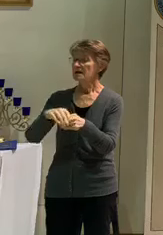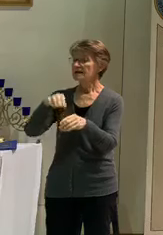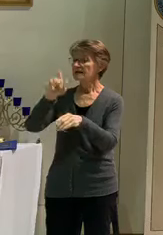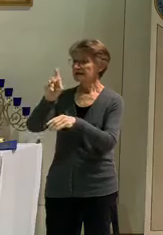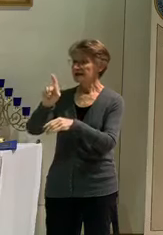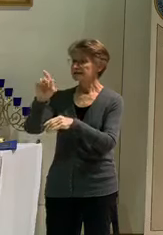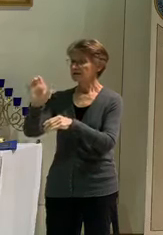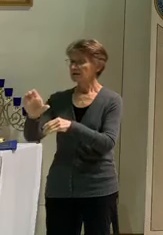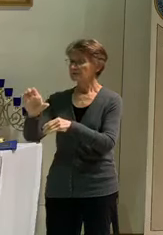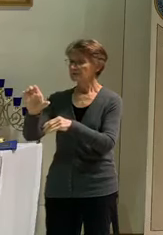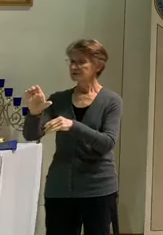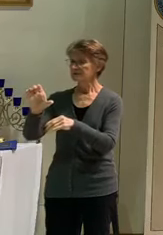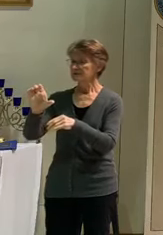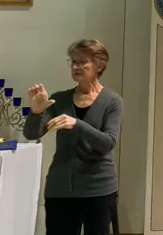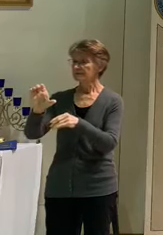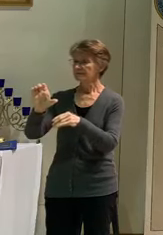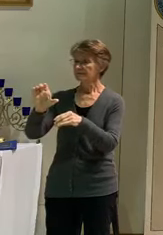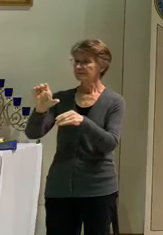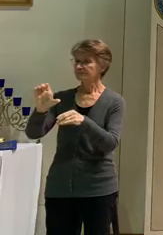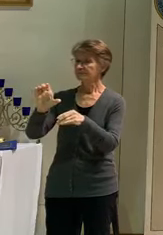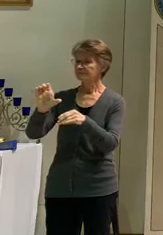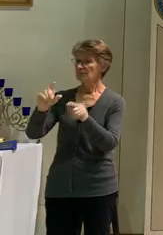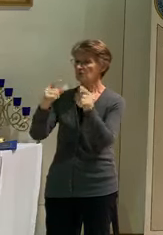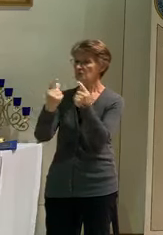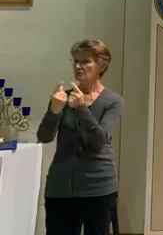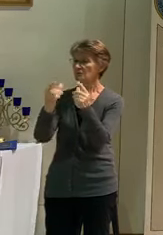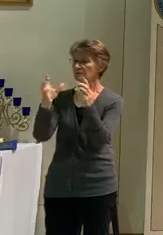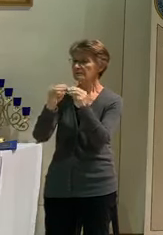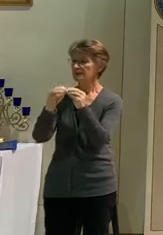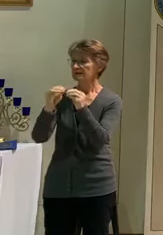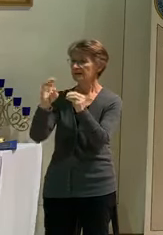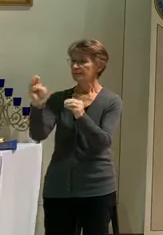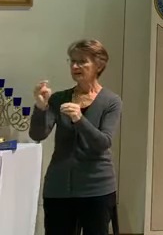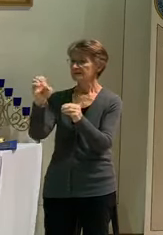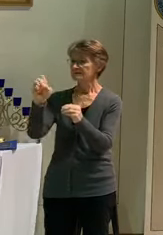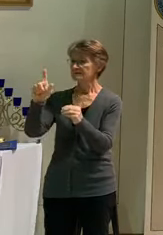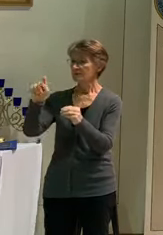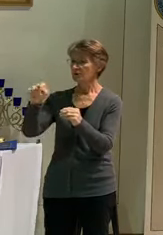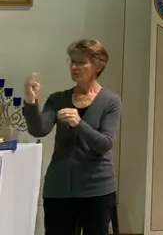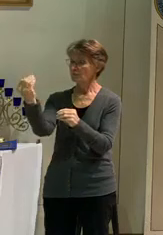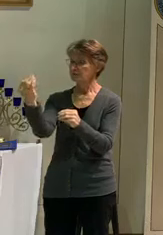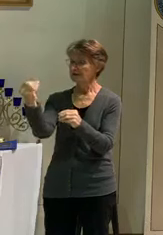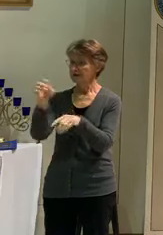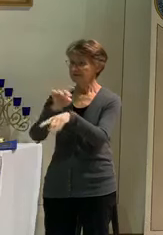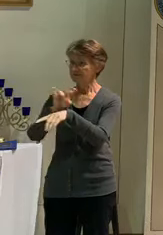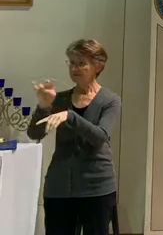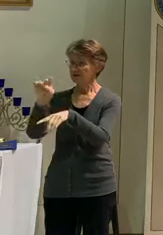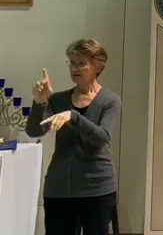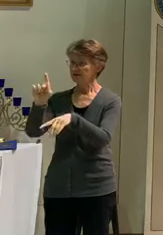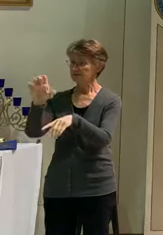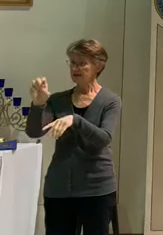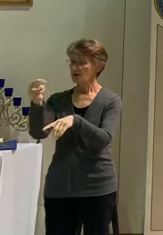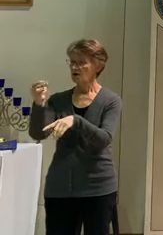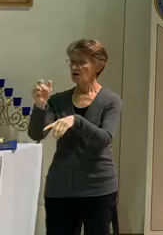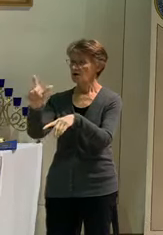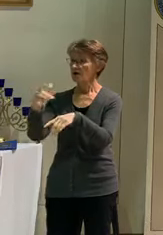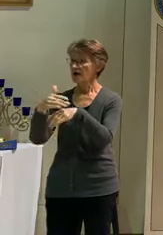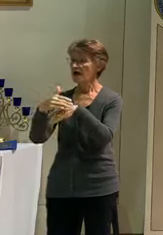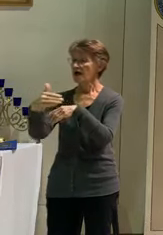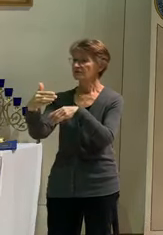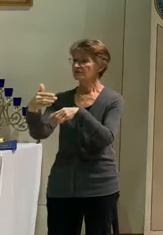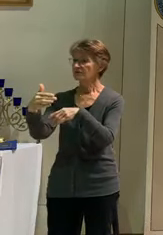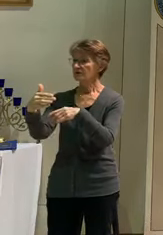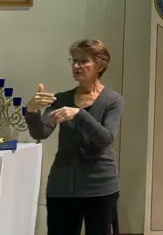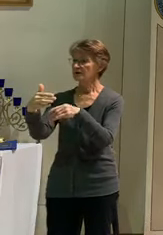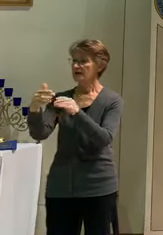Knights of Columbus Third Degree will meet this Monday, September 14th at 7 p.m. at the KC Hall following the Holy